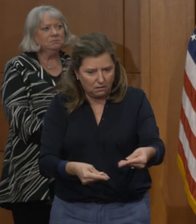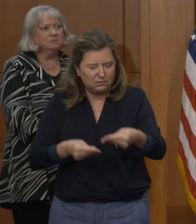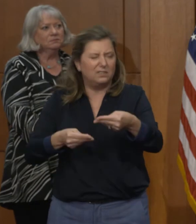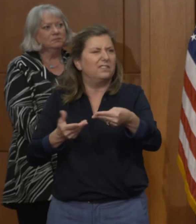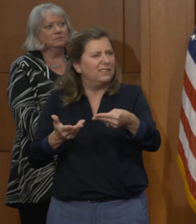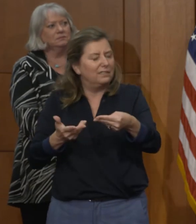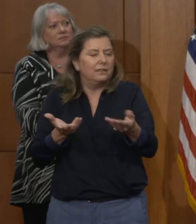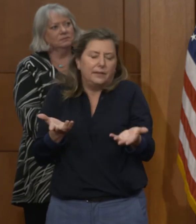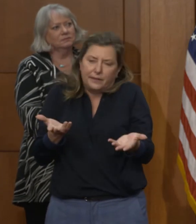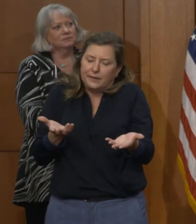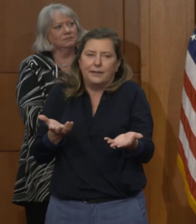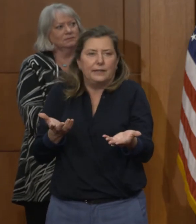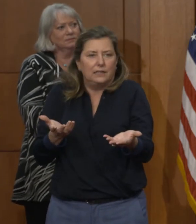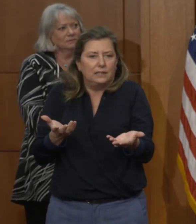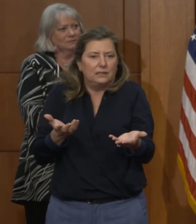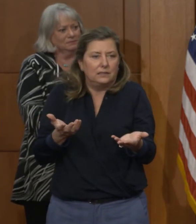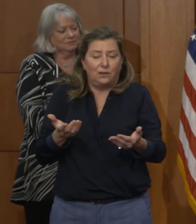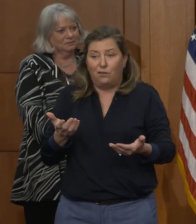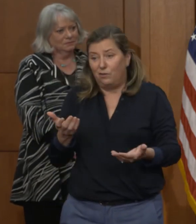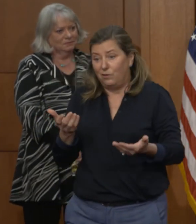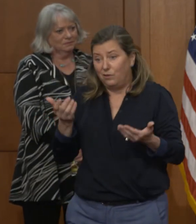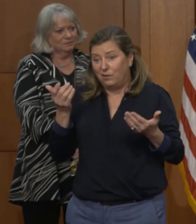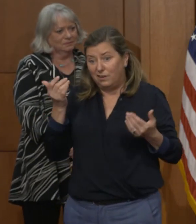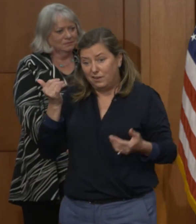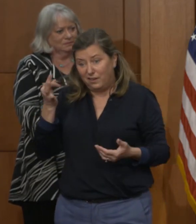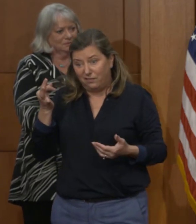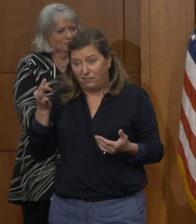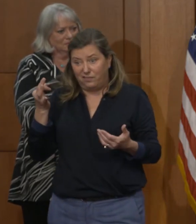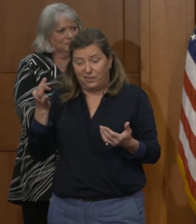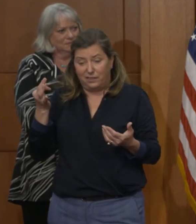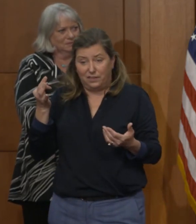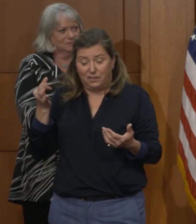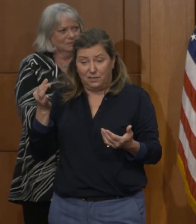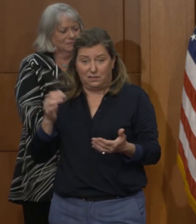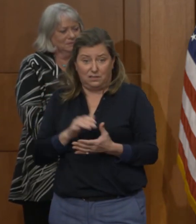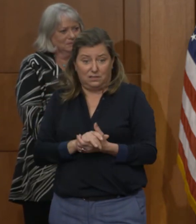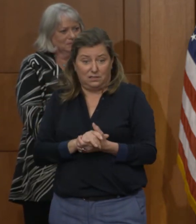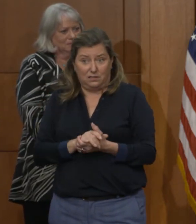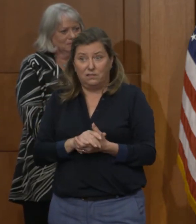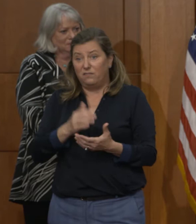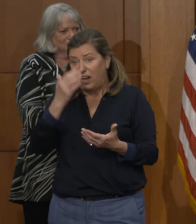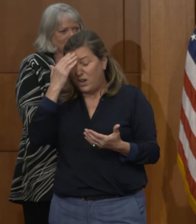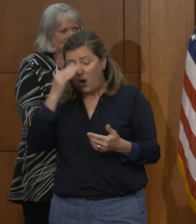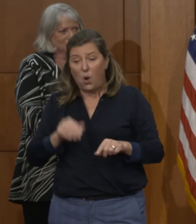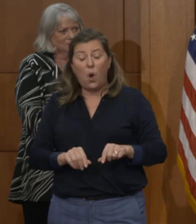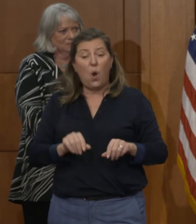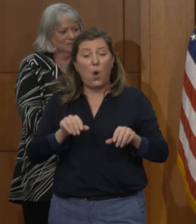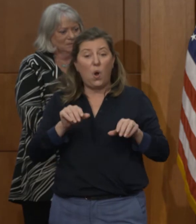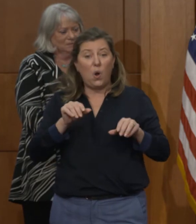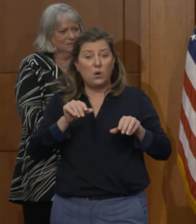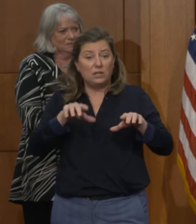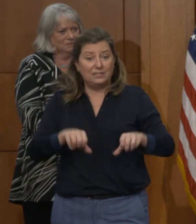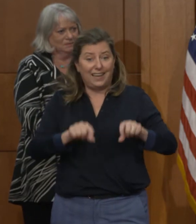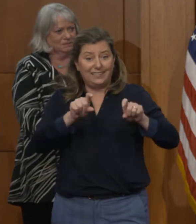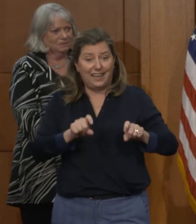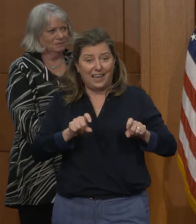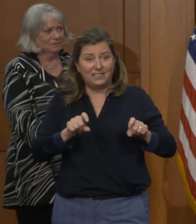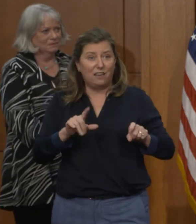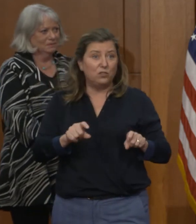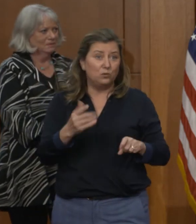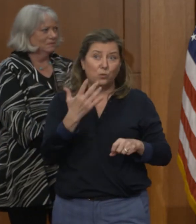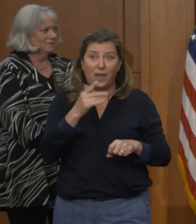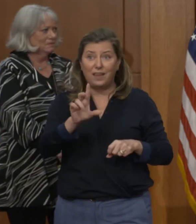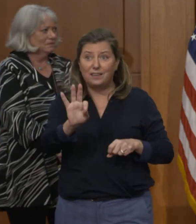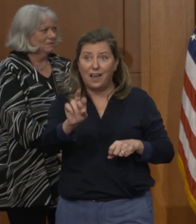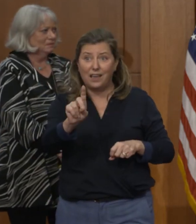so, again, it's kind of like, well, if I don't know if I'm going to even get the test results back for 9 days, why do the test? And